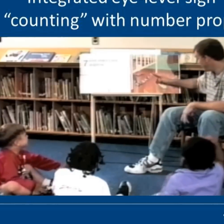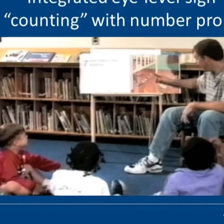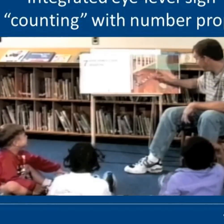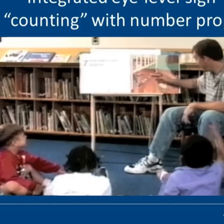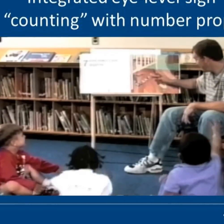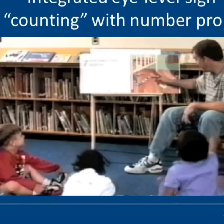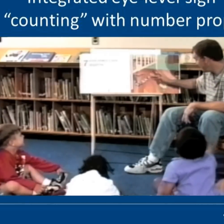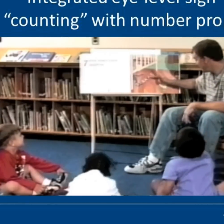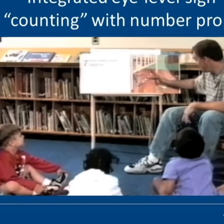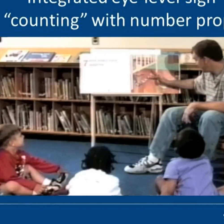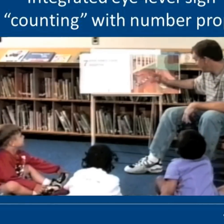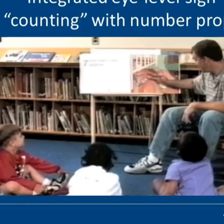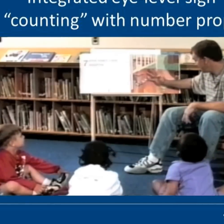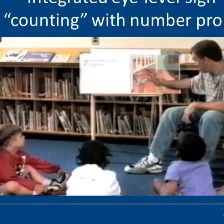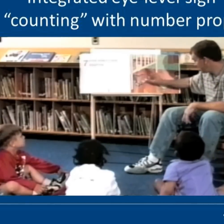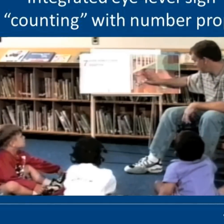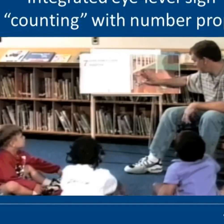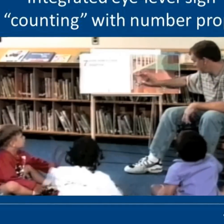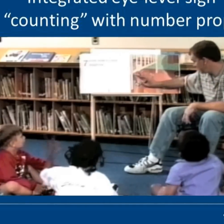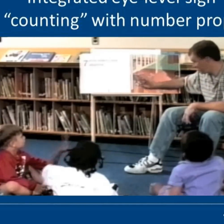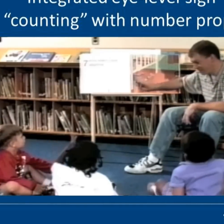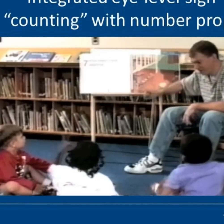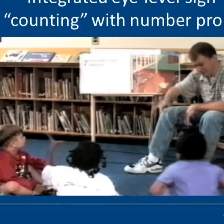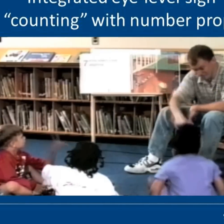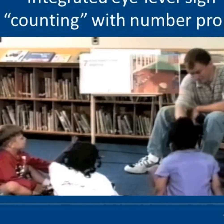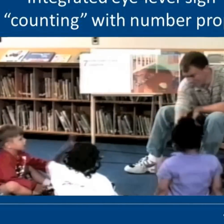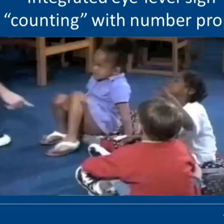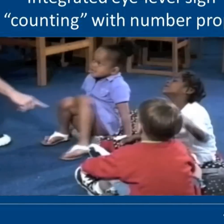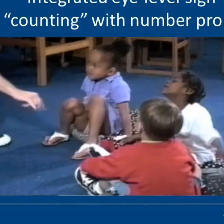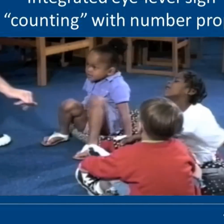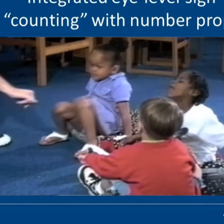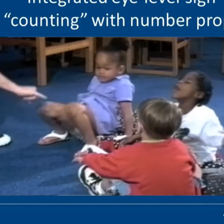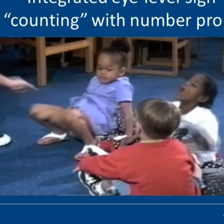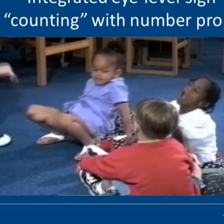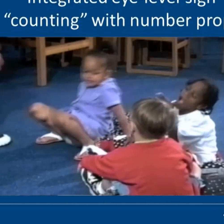1, 2, 3, 4, 5, 6, 7.